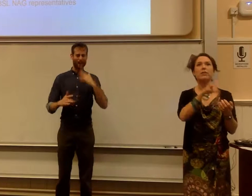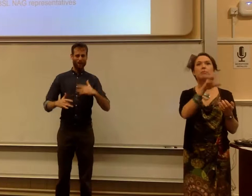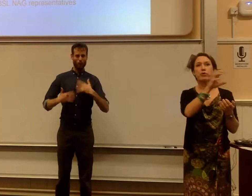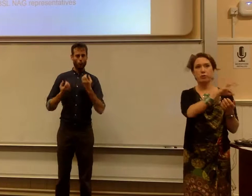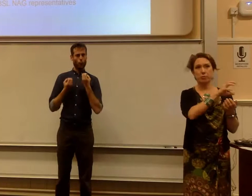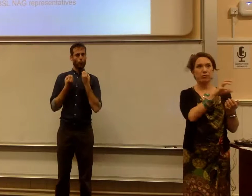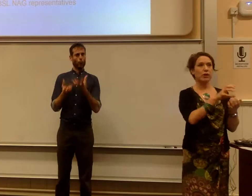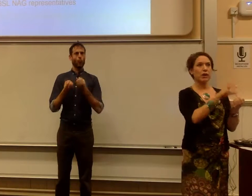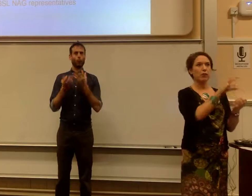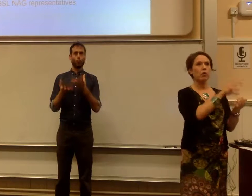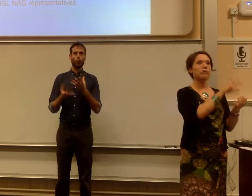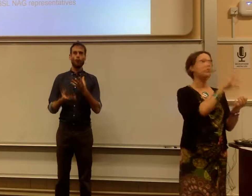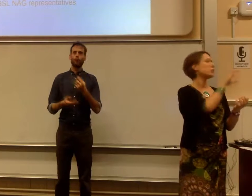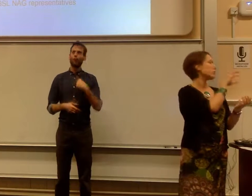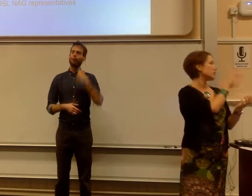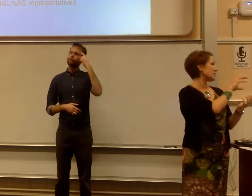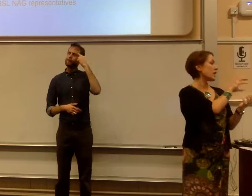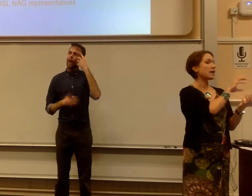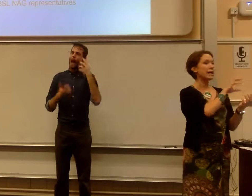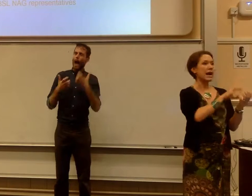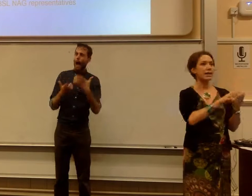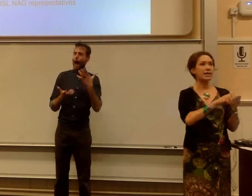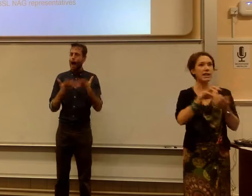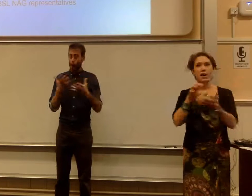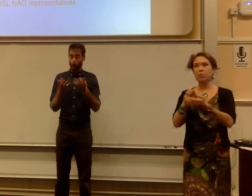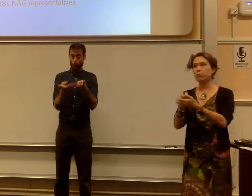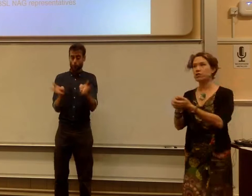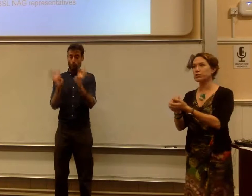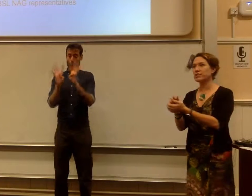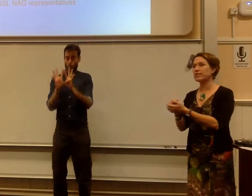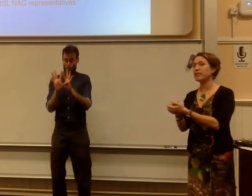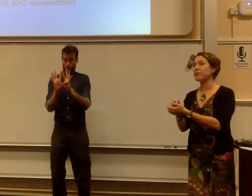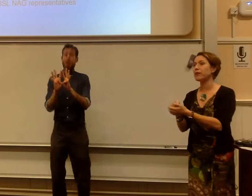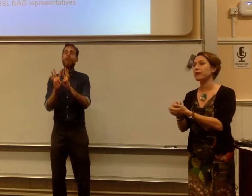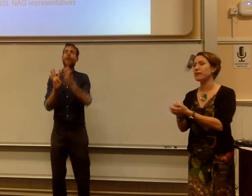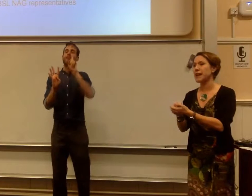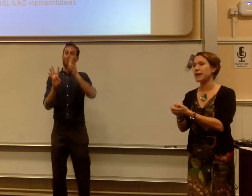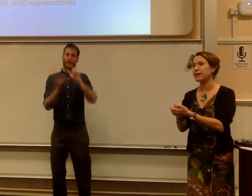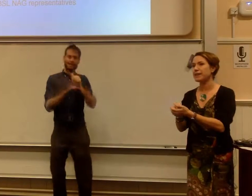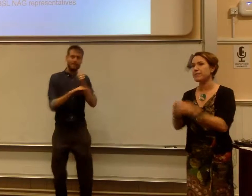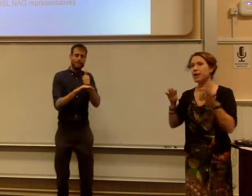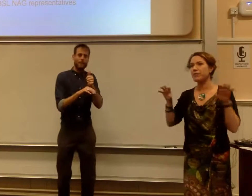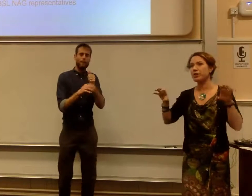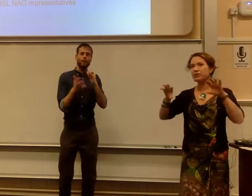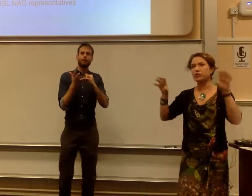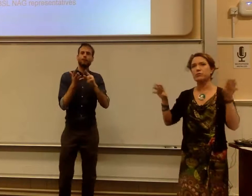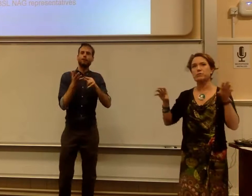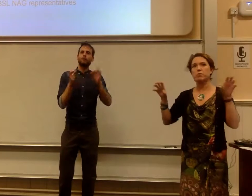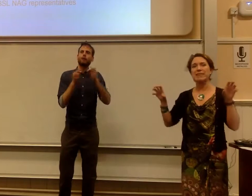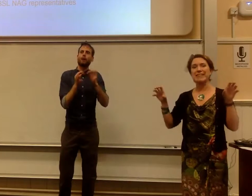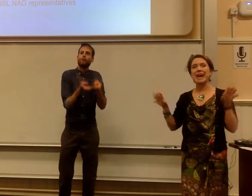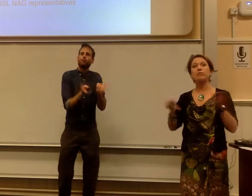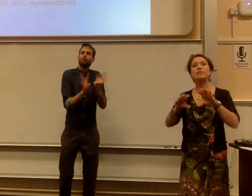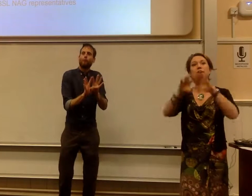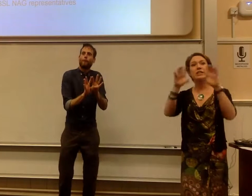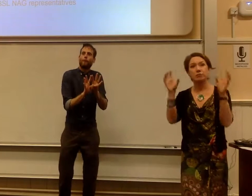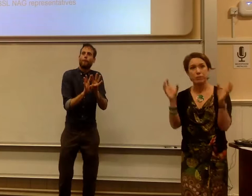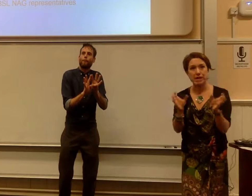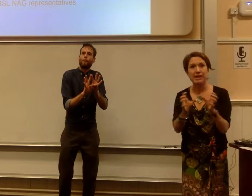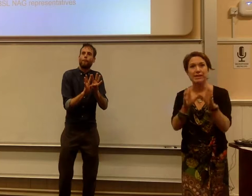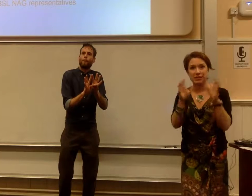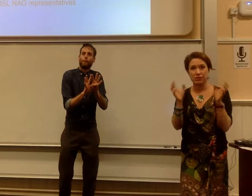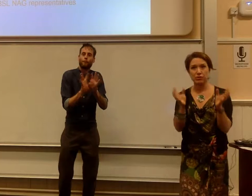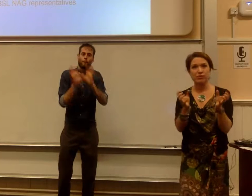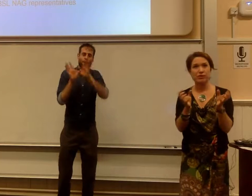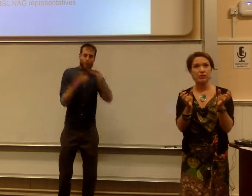a subgroup, if you like, one which is the young NAG and one which is the deaf-blind NAG. And those groups will meet outside of